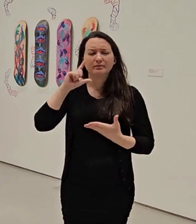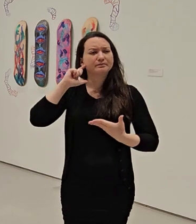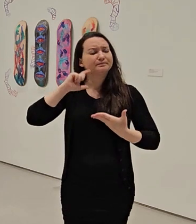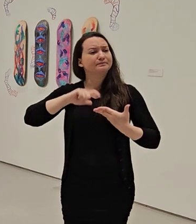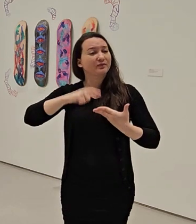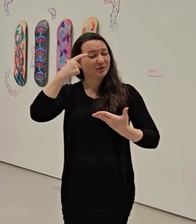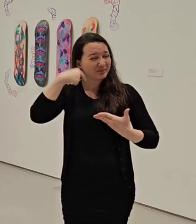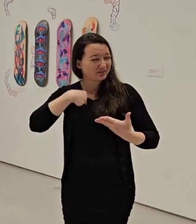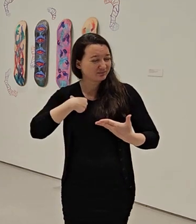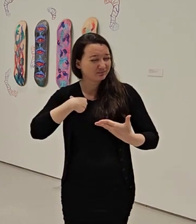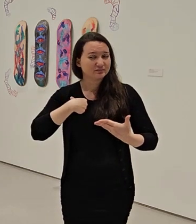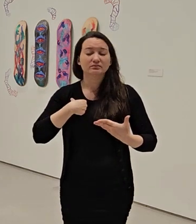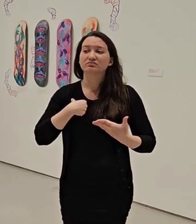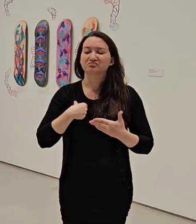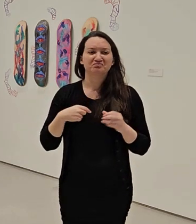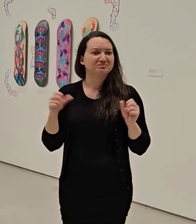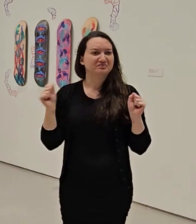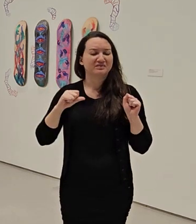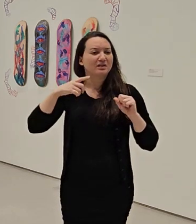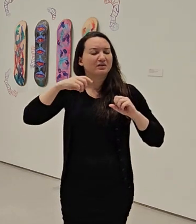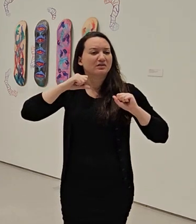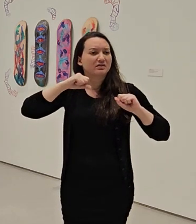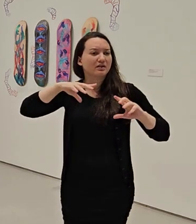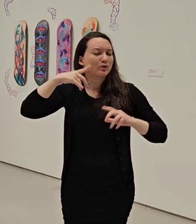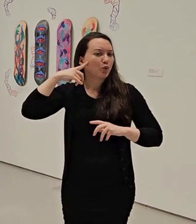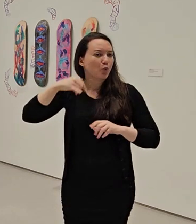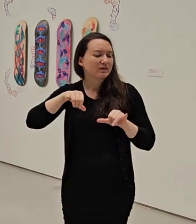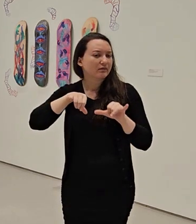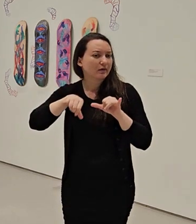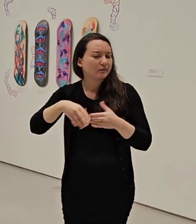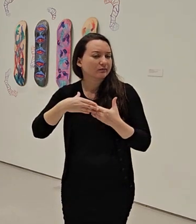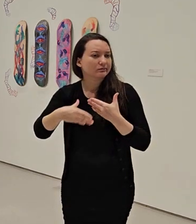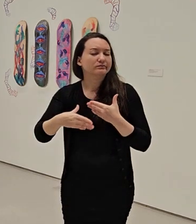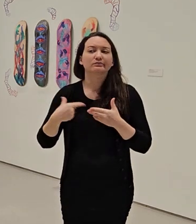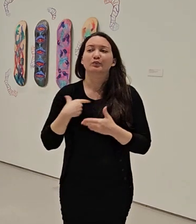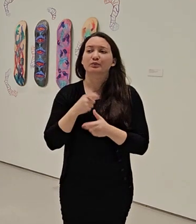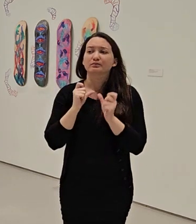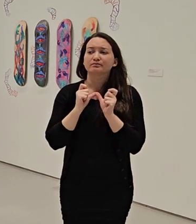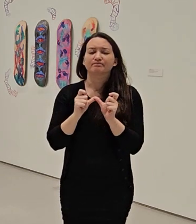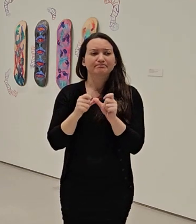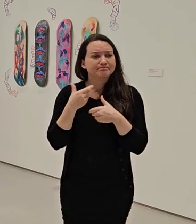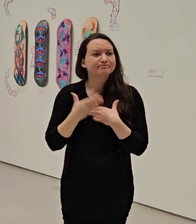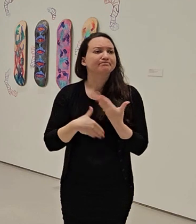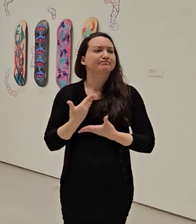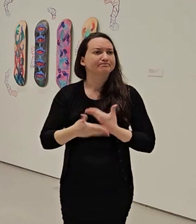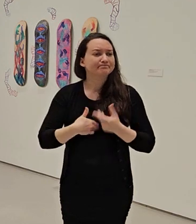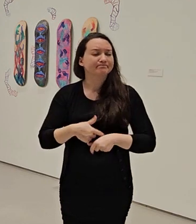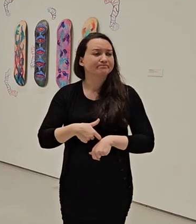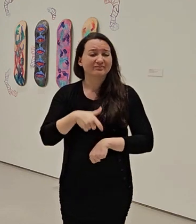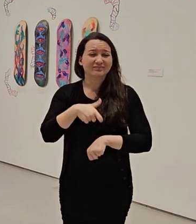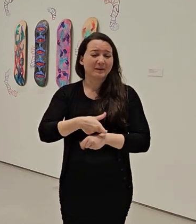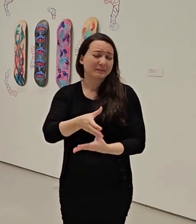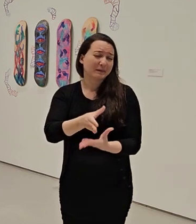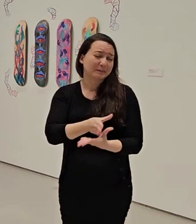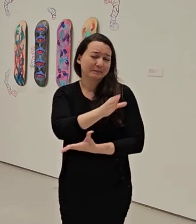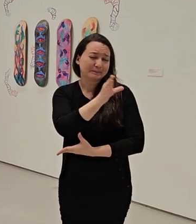Quote, "What really stood out to me was, though nothing gold can stay, we're always continuing on and time can't